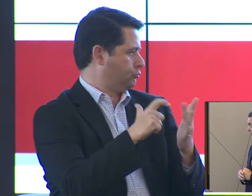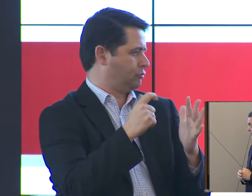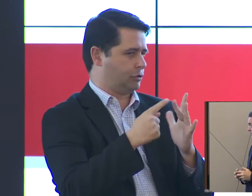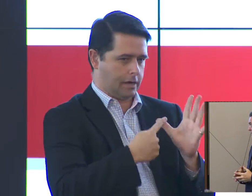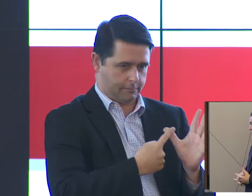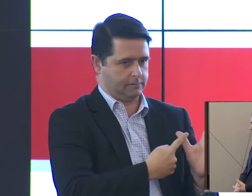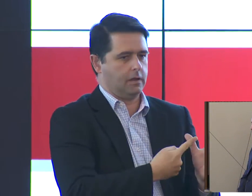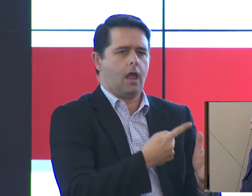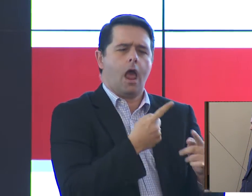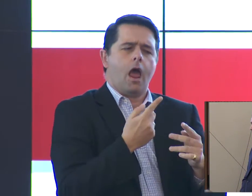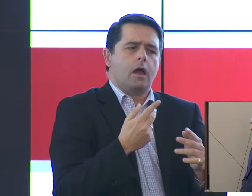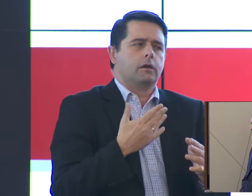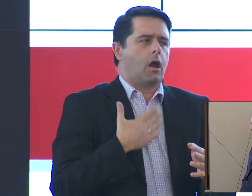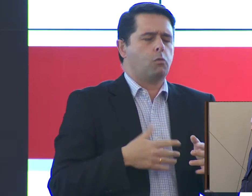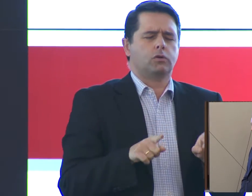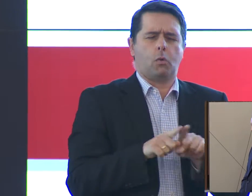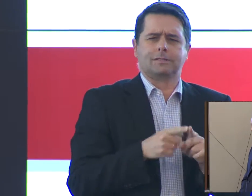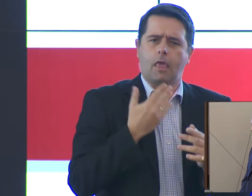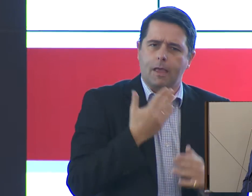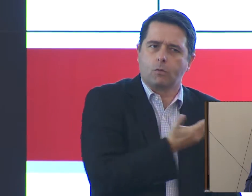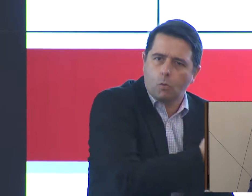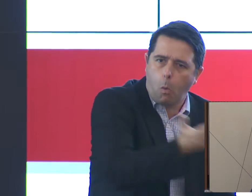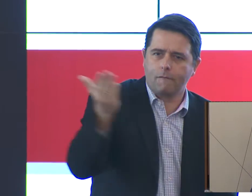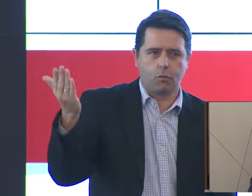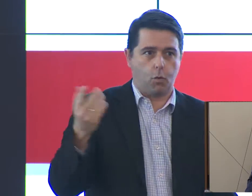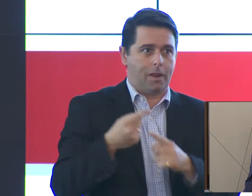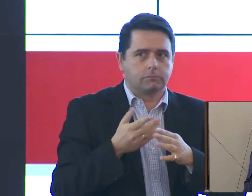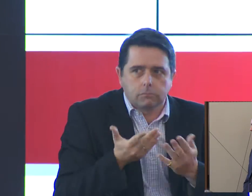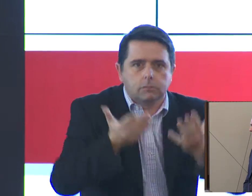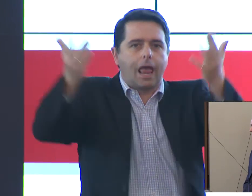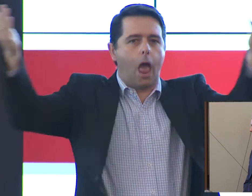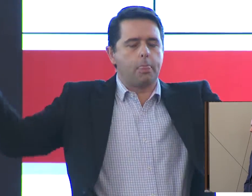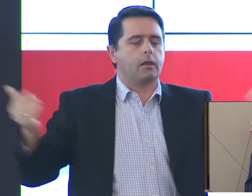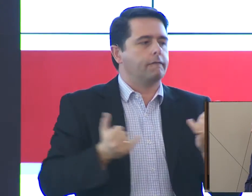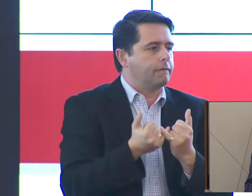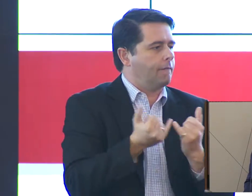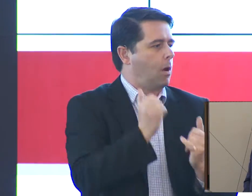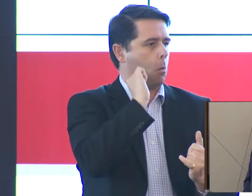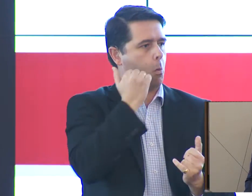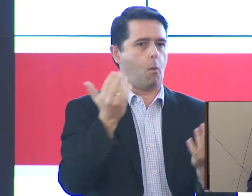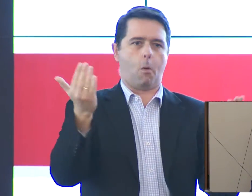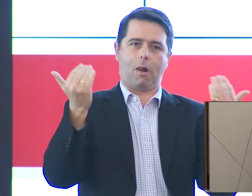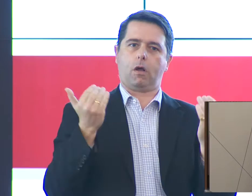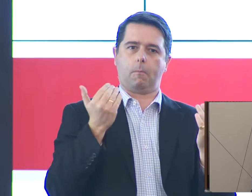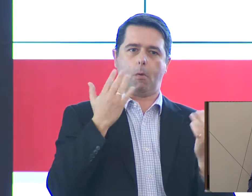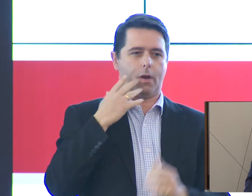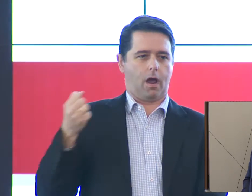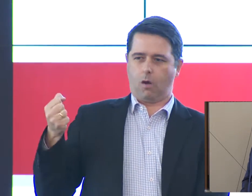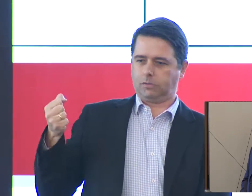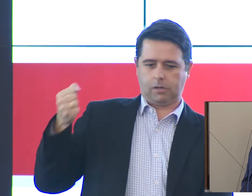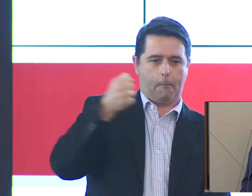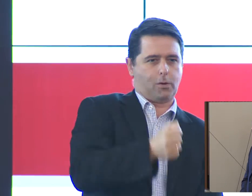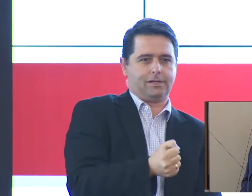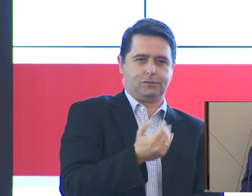Well, first of all, I'd just like to say thank you so much, Tricia. I'd also like to thank all of you and everybody out there for a very